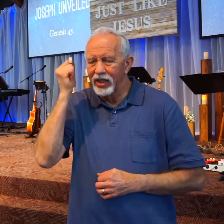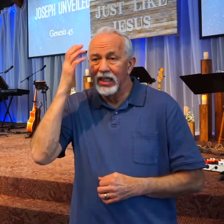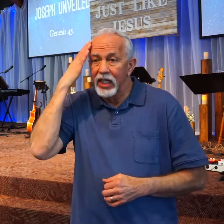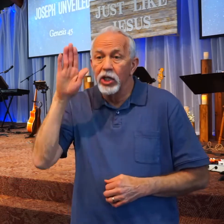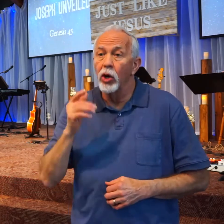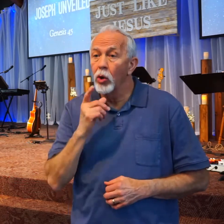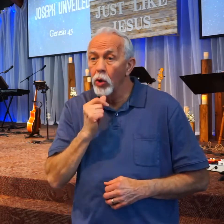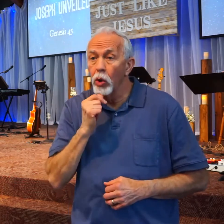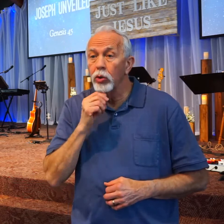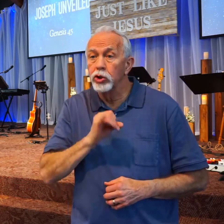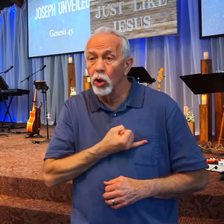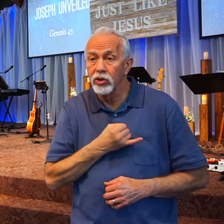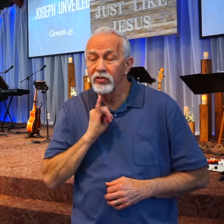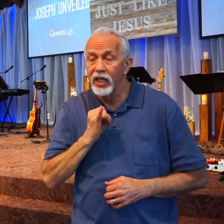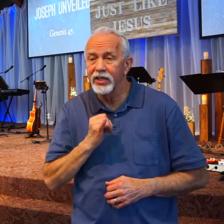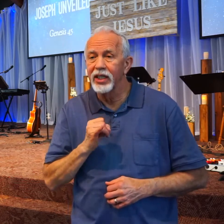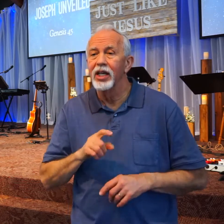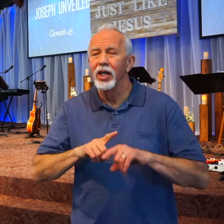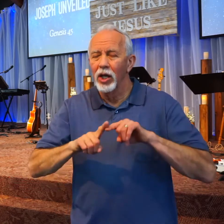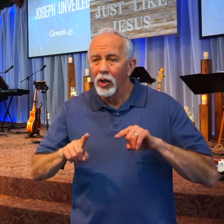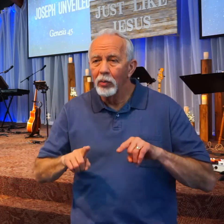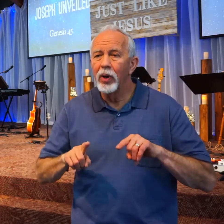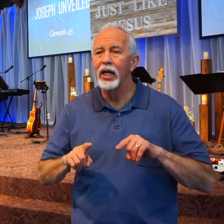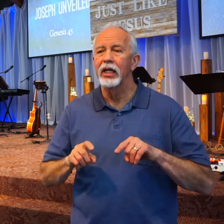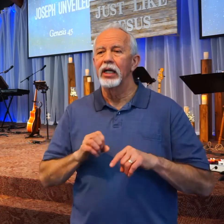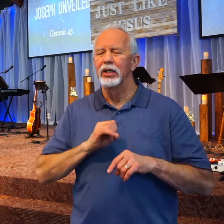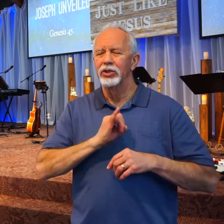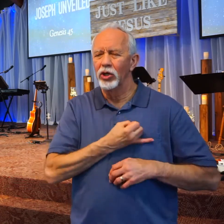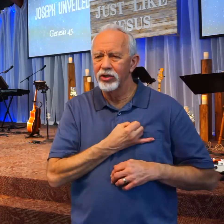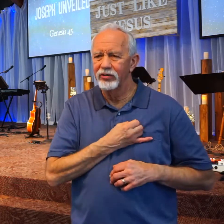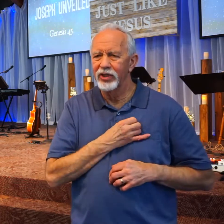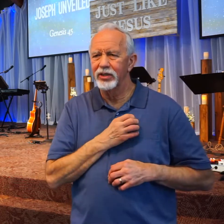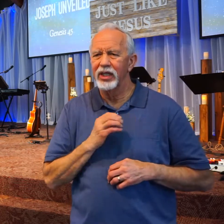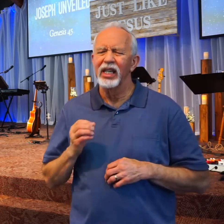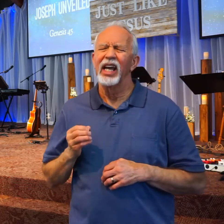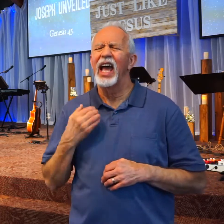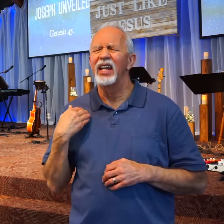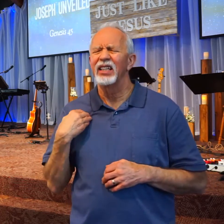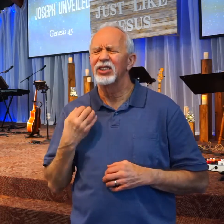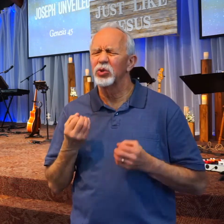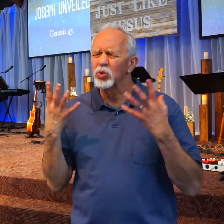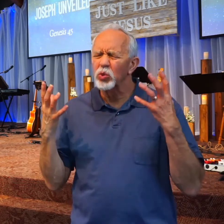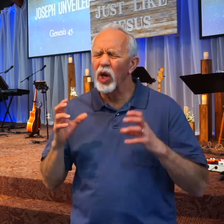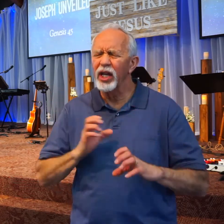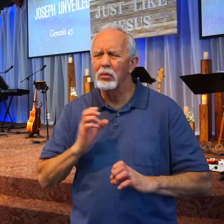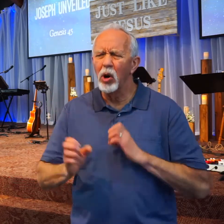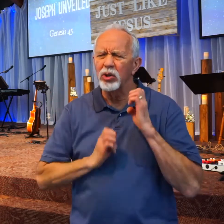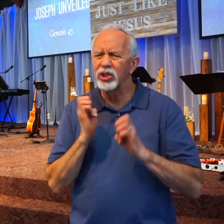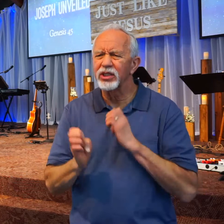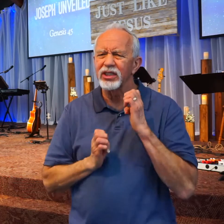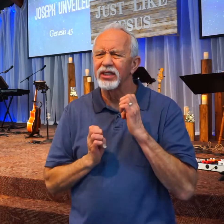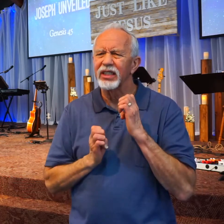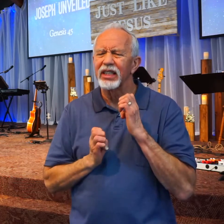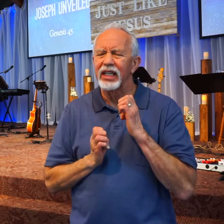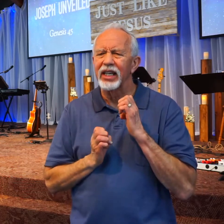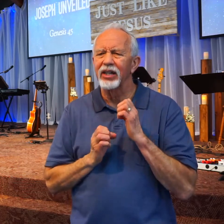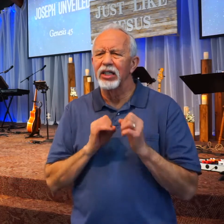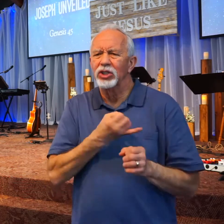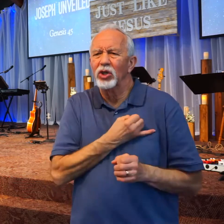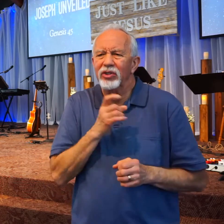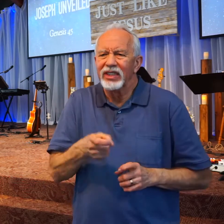them, but Joseph had been battling his own emotions, and so he kept having, you notice he keeps having to run over into the